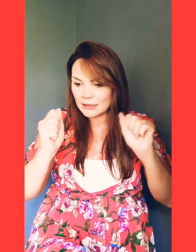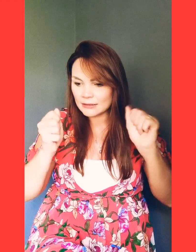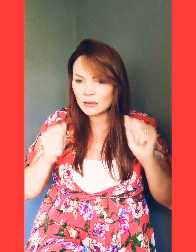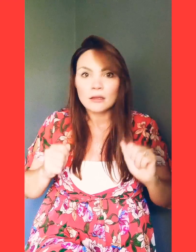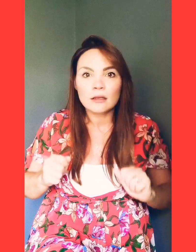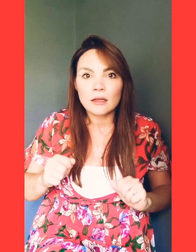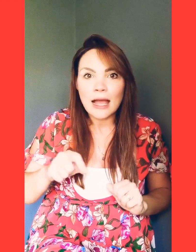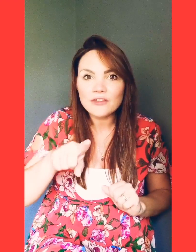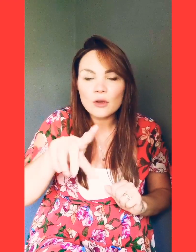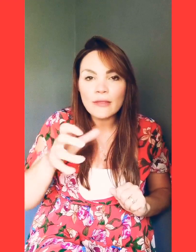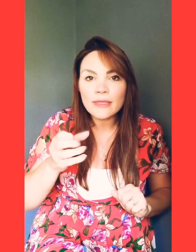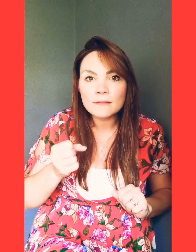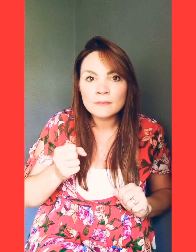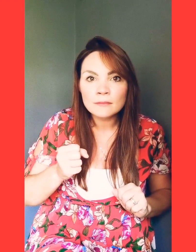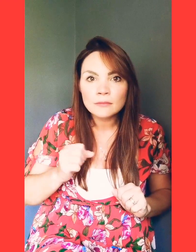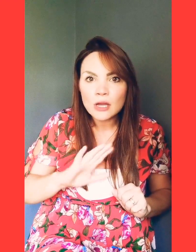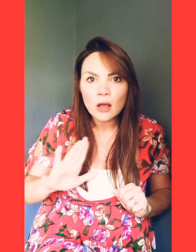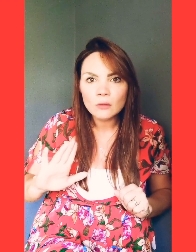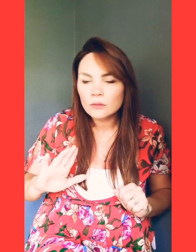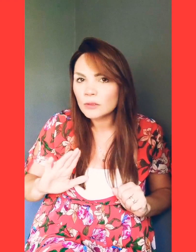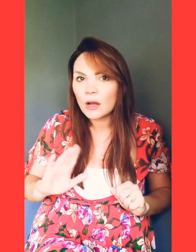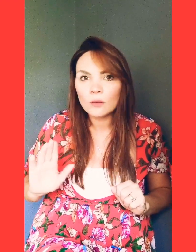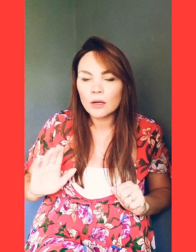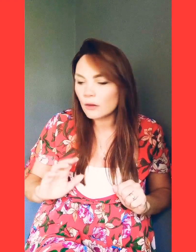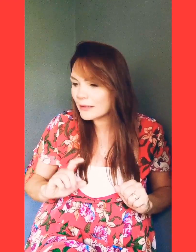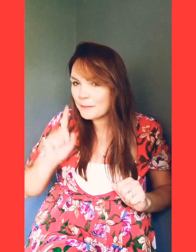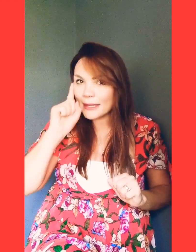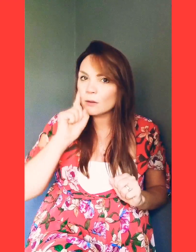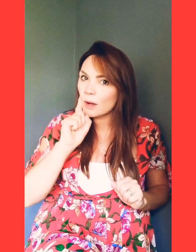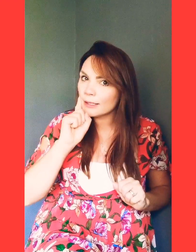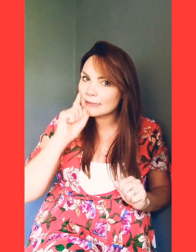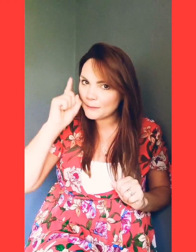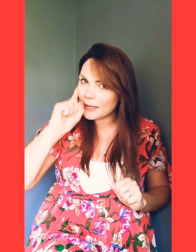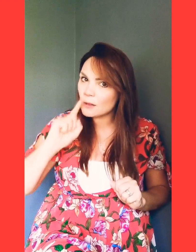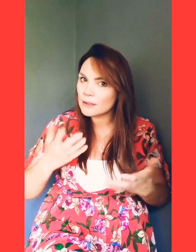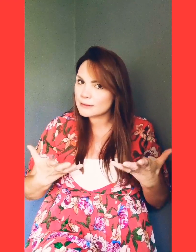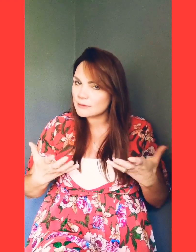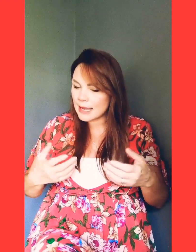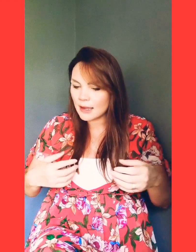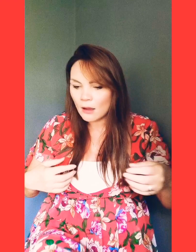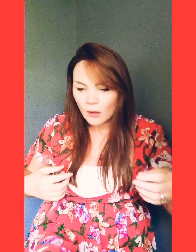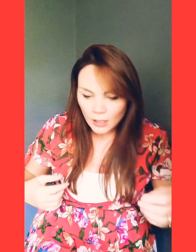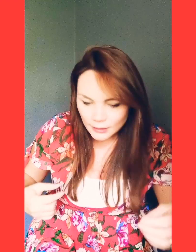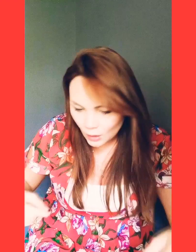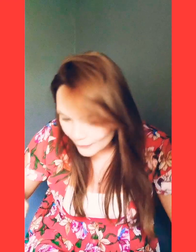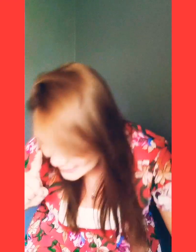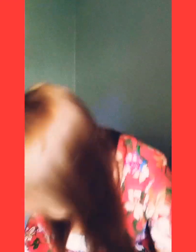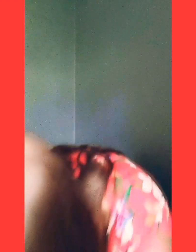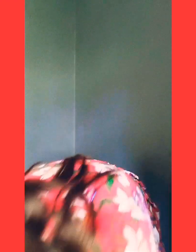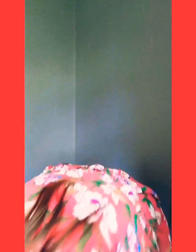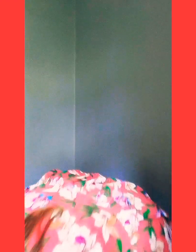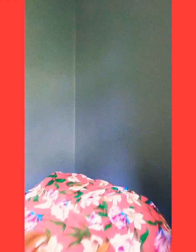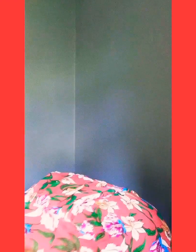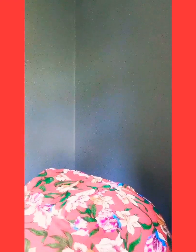shakers? Have you got them? No? No. They're pink ones. They're pink ones today. Oh, I see them. I see them.